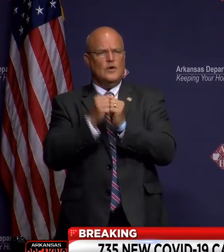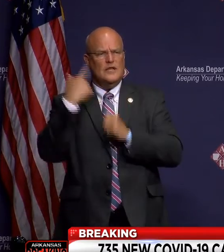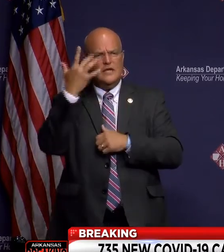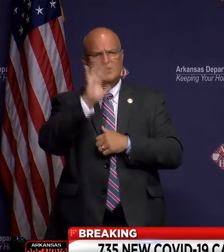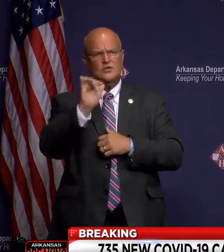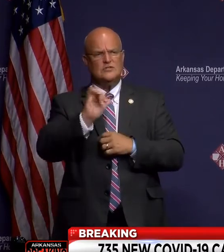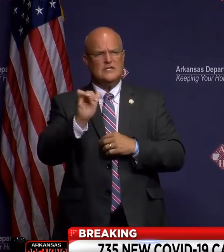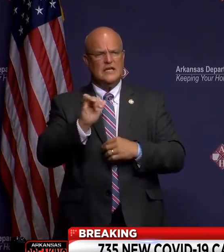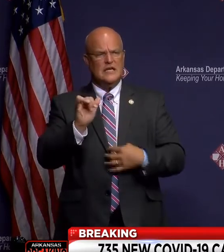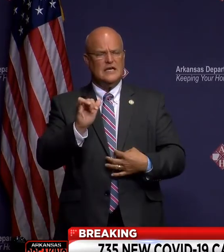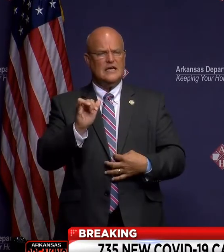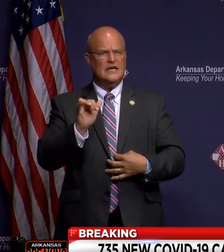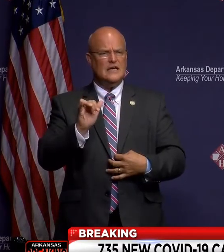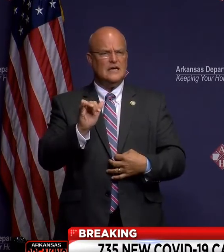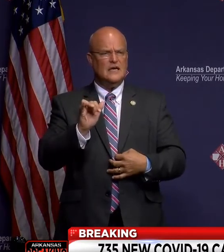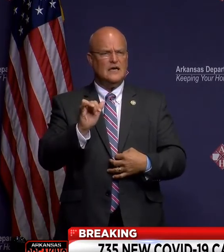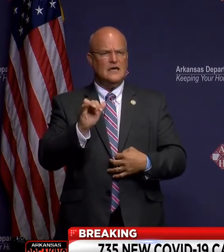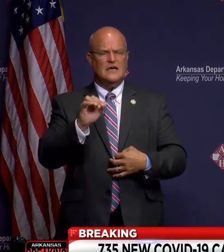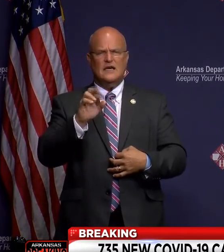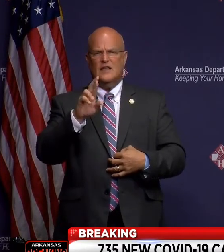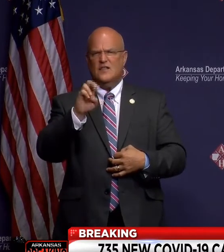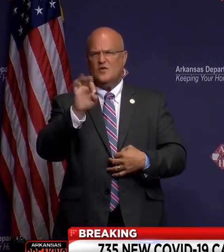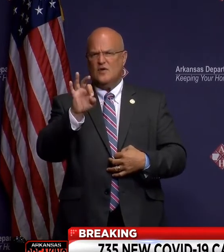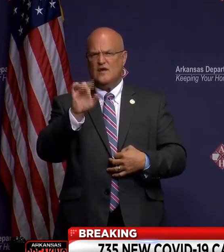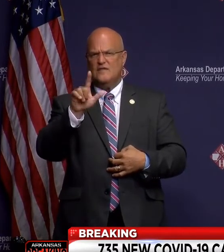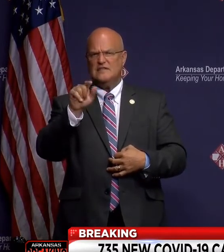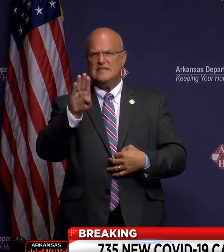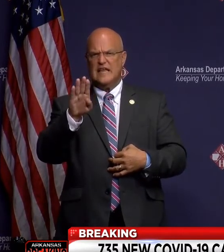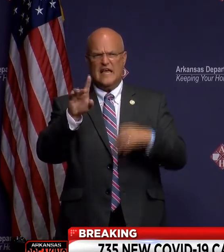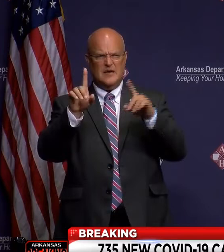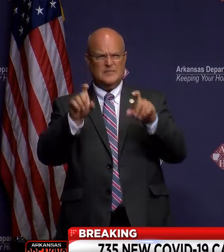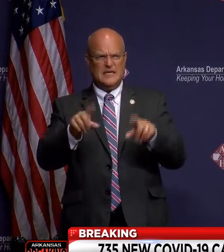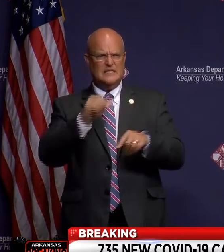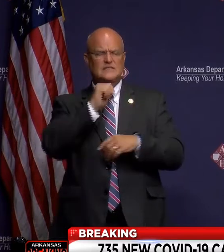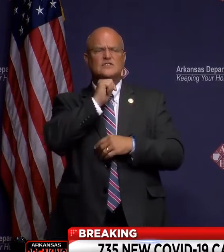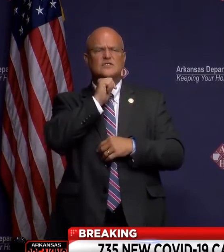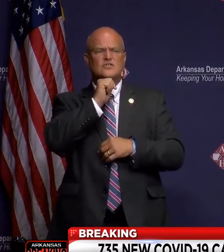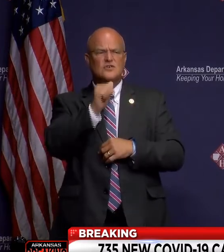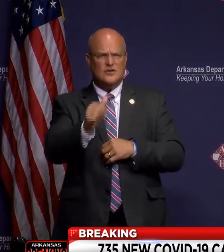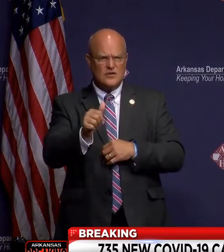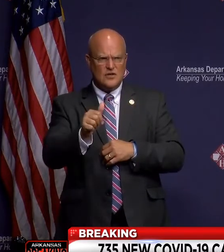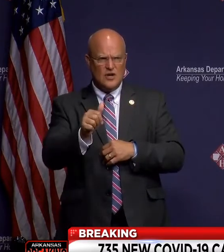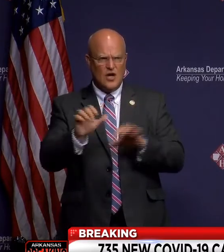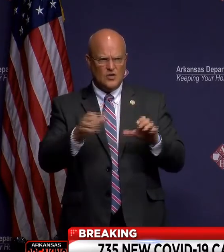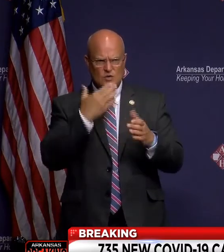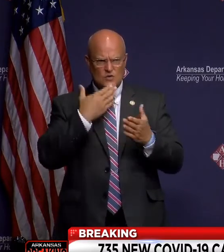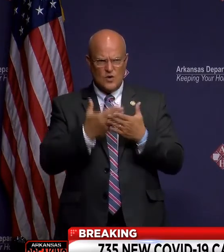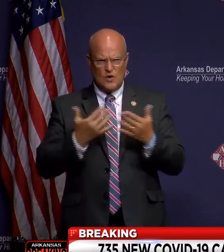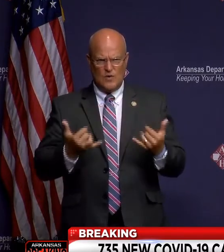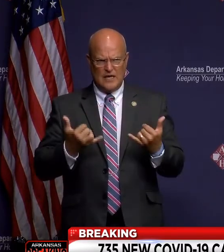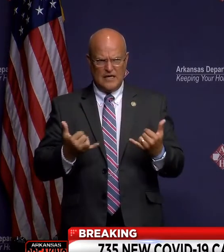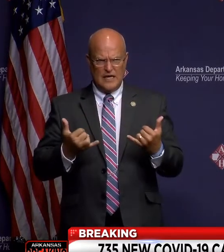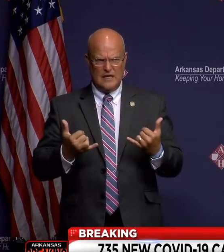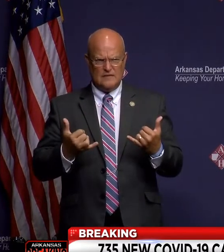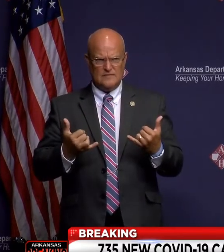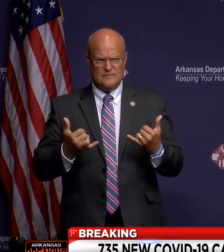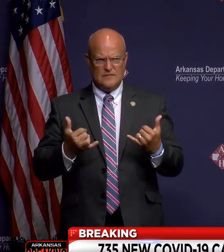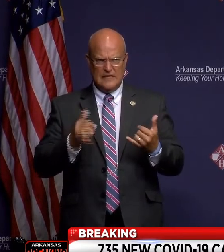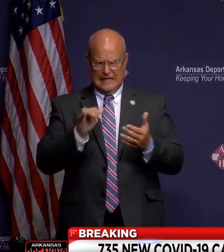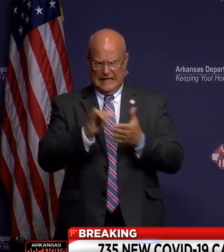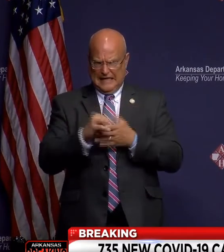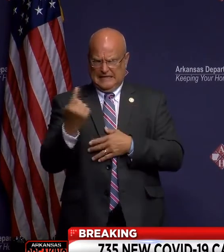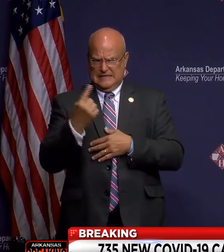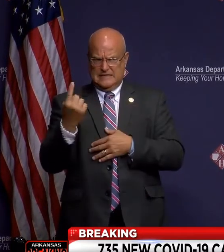like the reference lab tests are not doing so high. Is